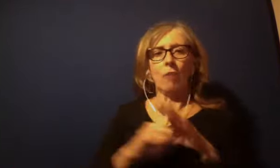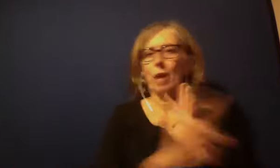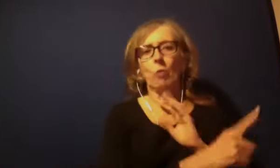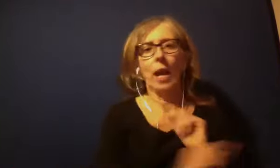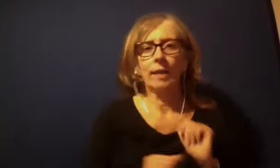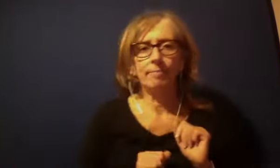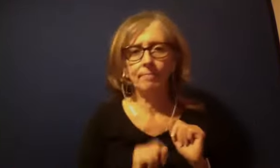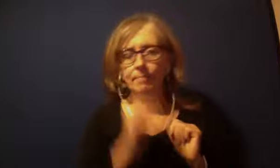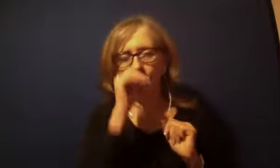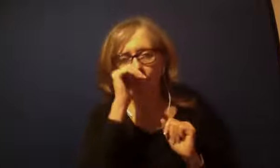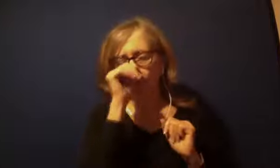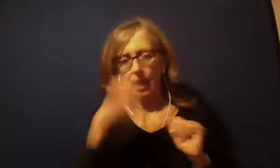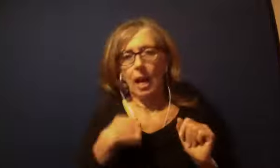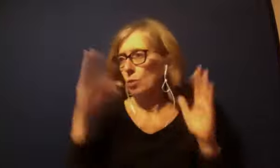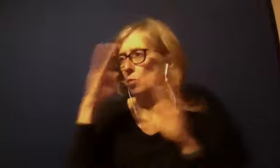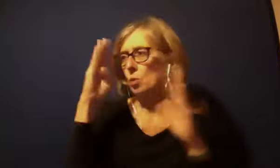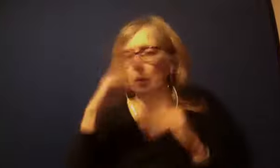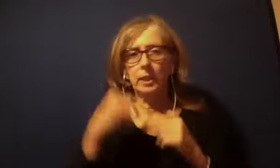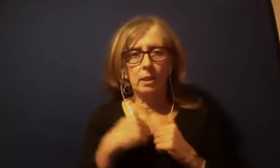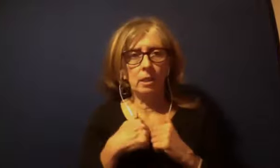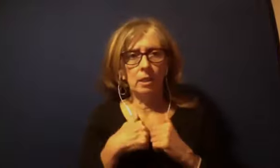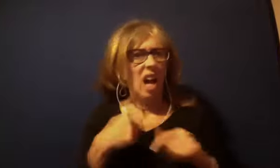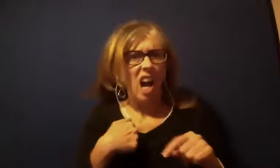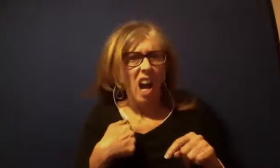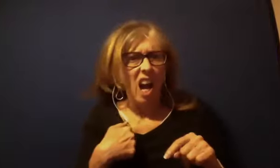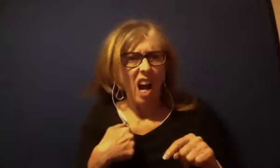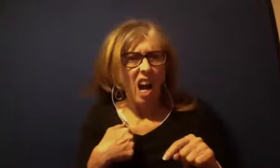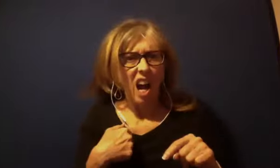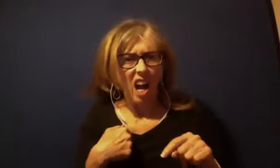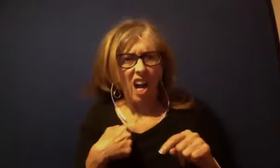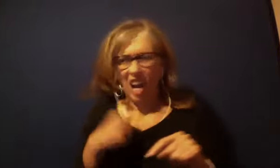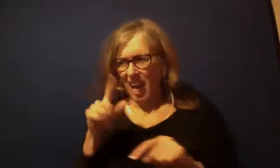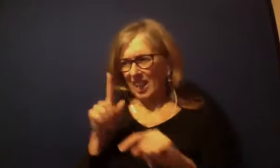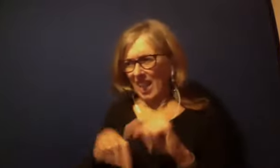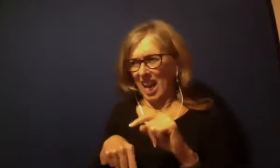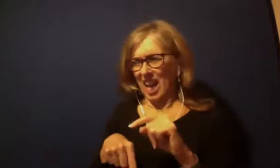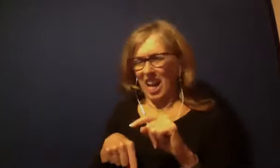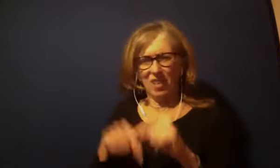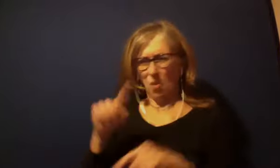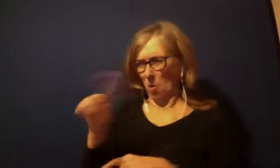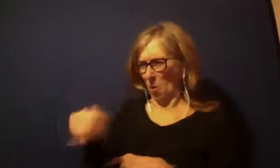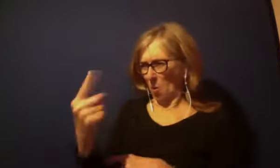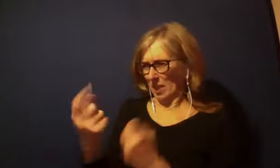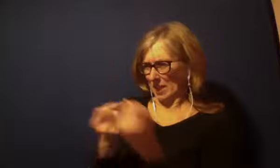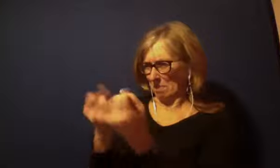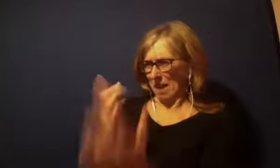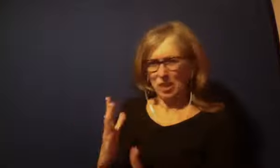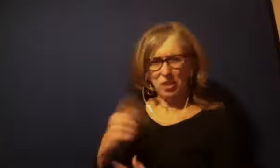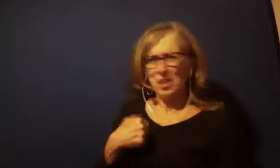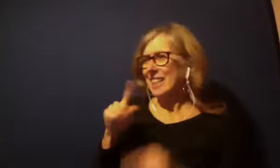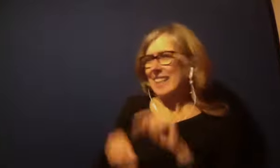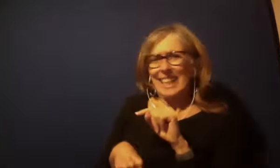point, because I was so worried that I couldn't possibly jump into sponsorship, which is very thin. It hasn't got